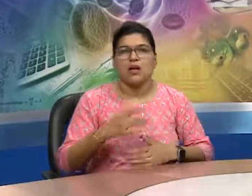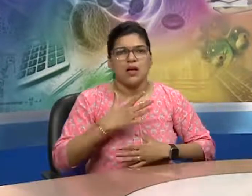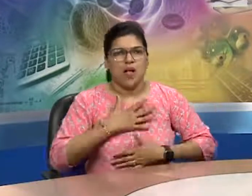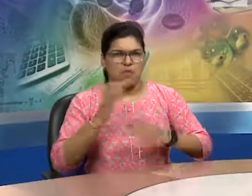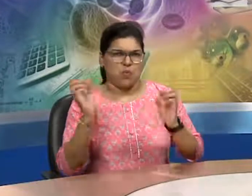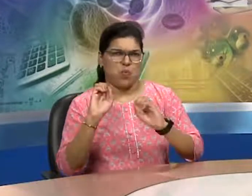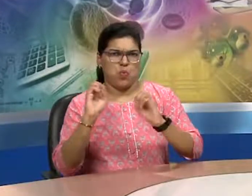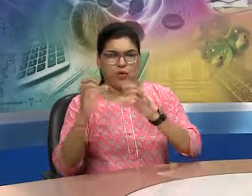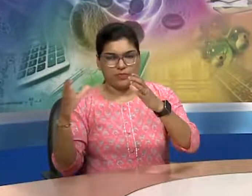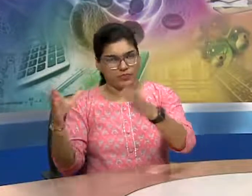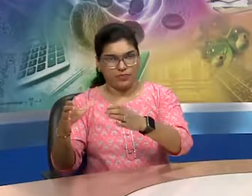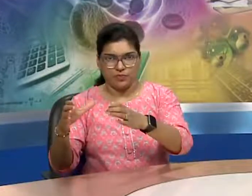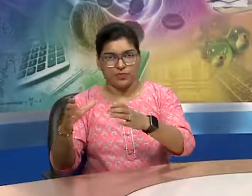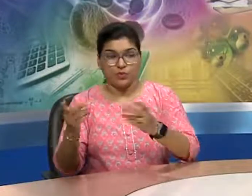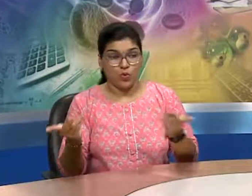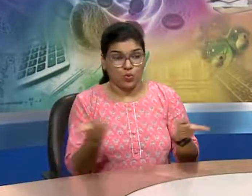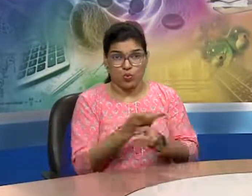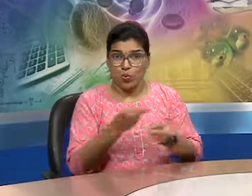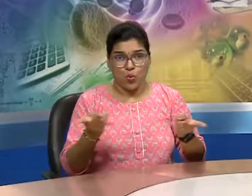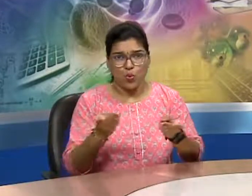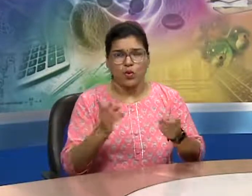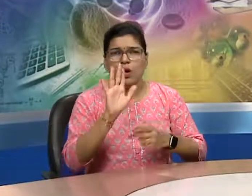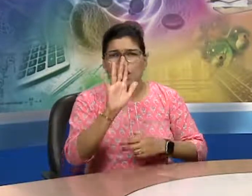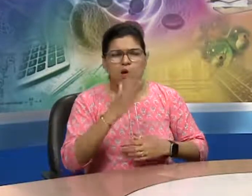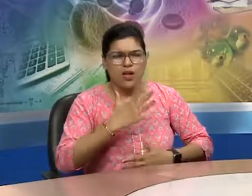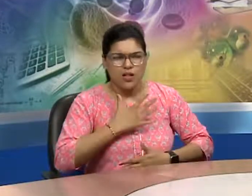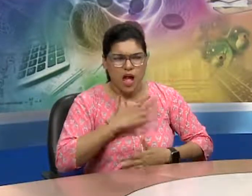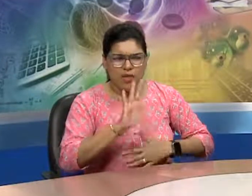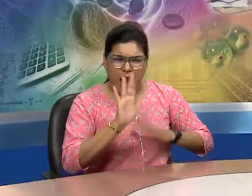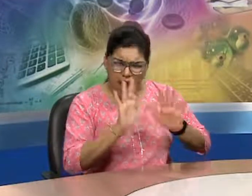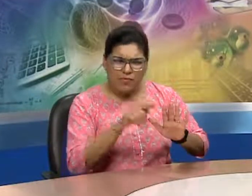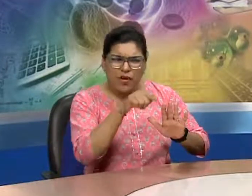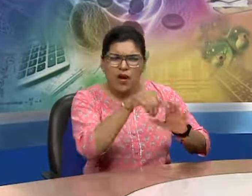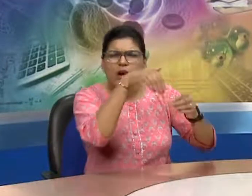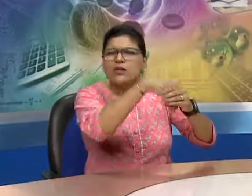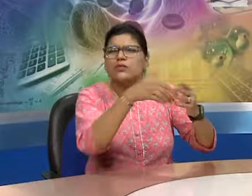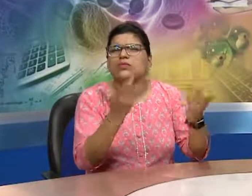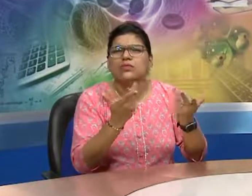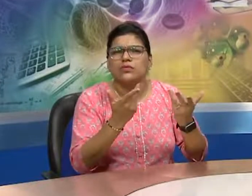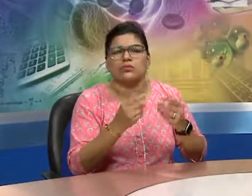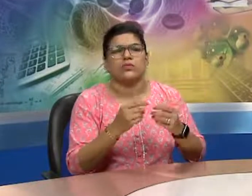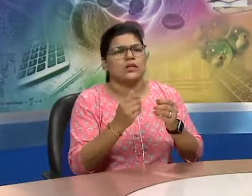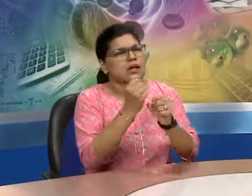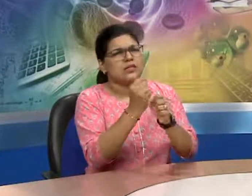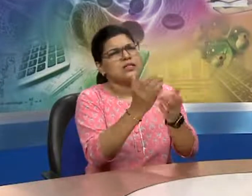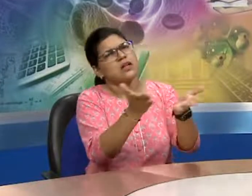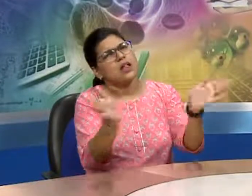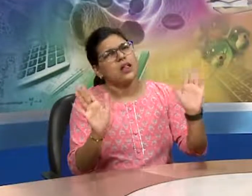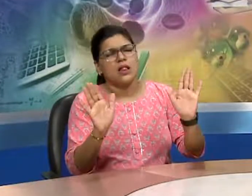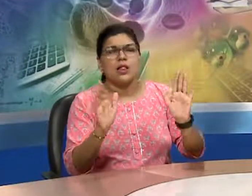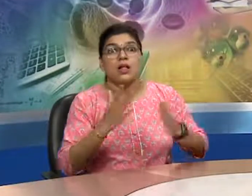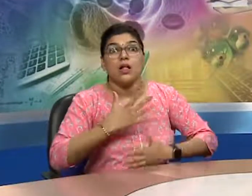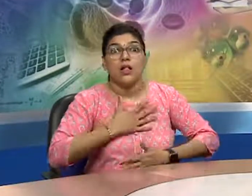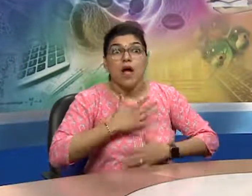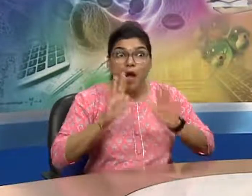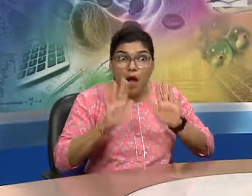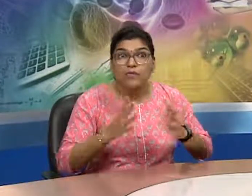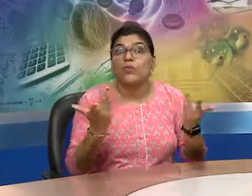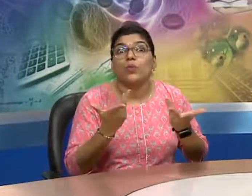is an interrelated relationship of an organism with